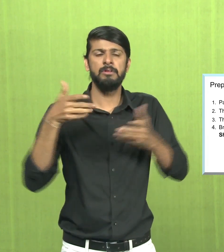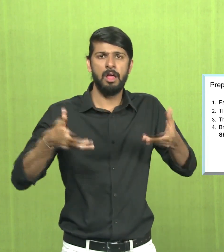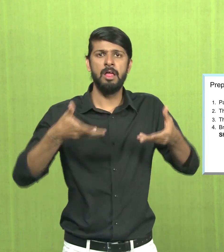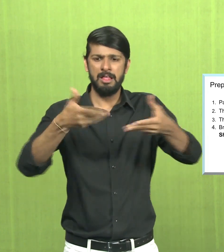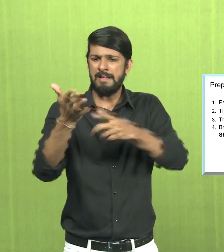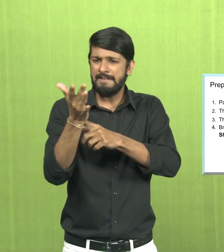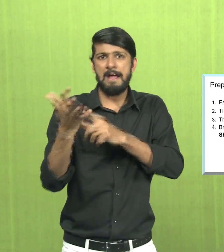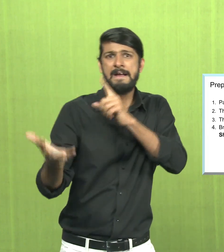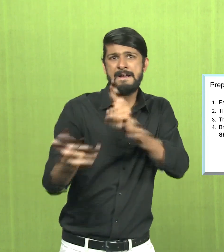The palm leaves,